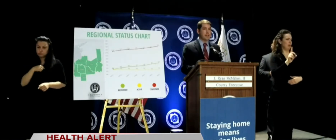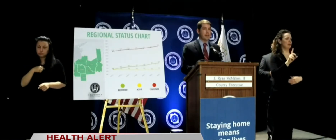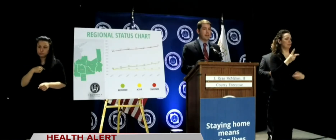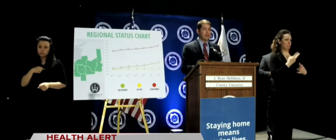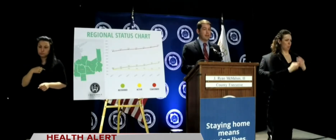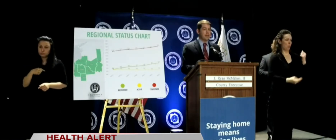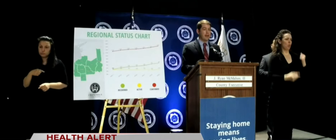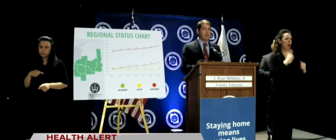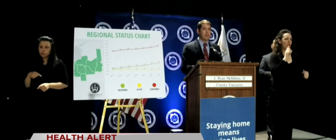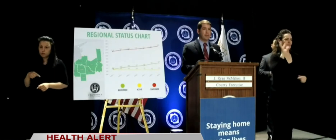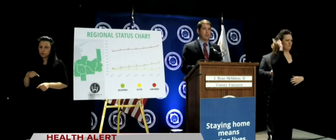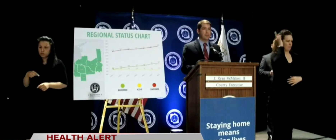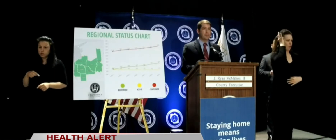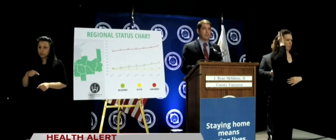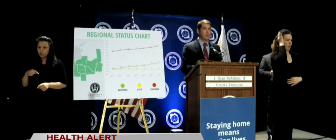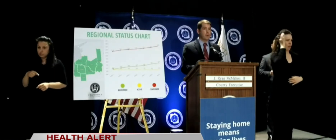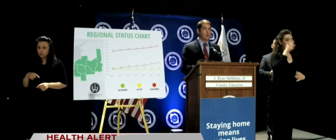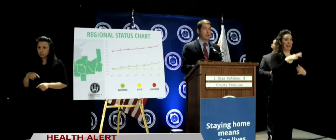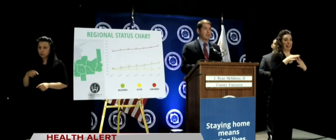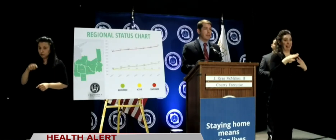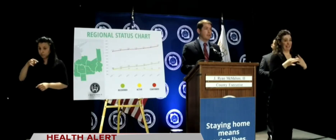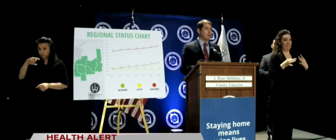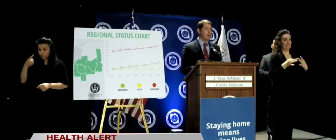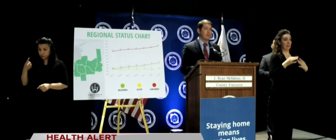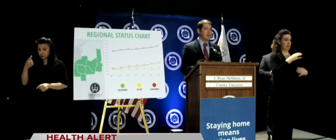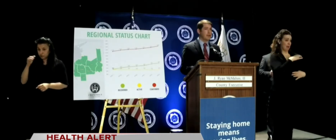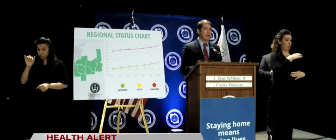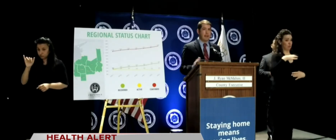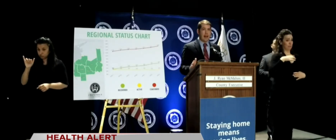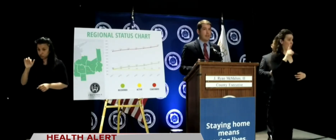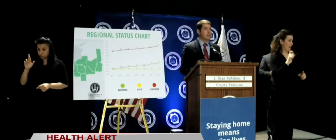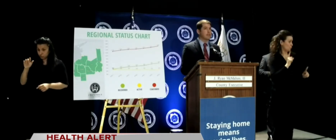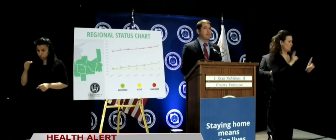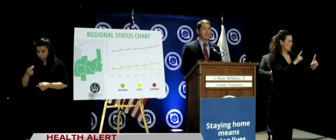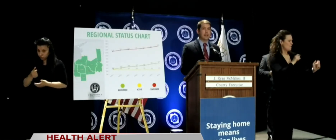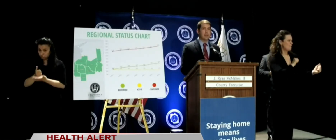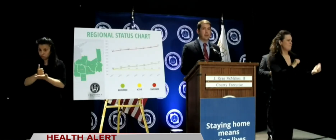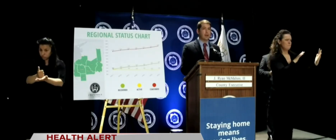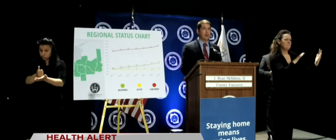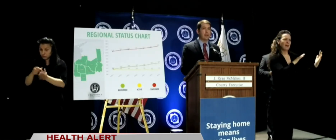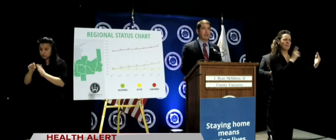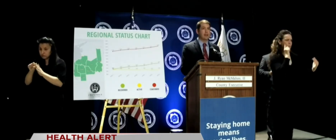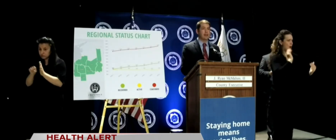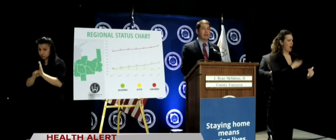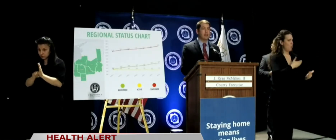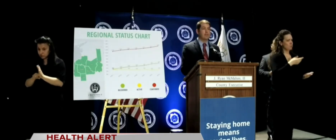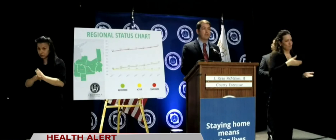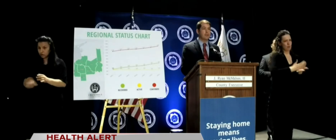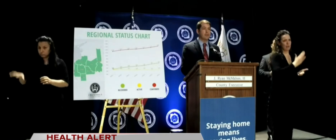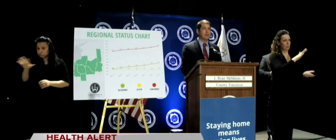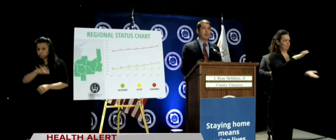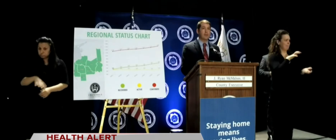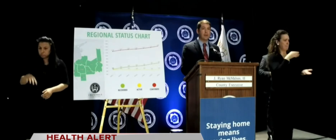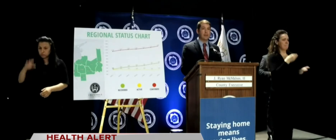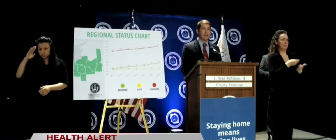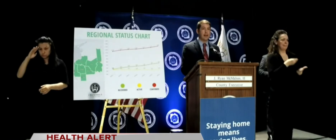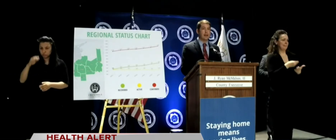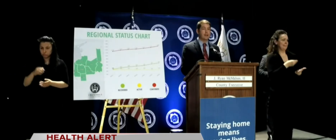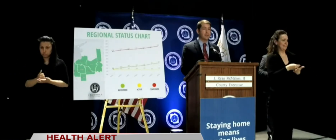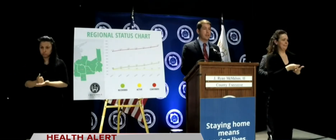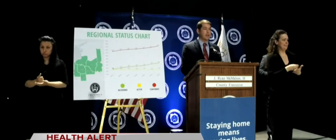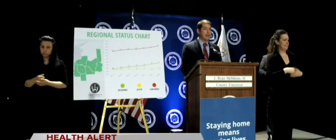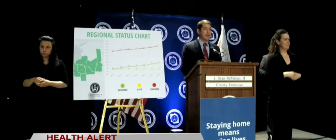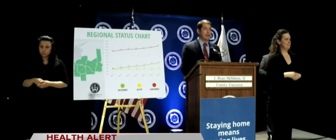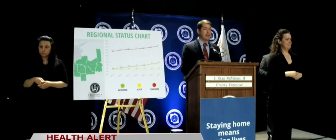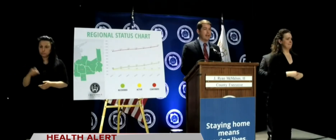steadfast in their efforts to support state and local government funding. Obviously, it was not the priority of everyone in